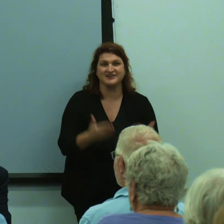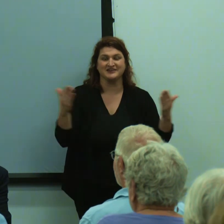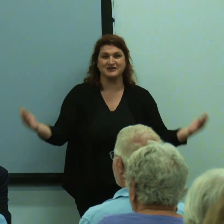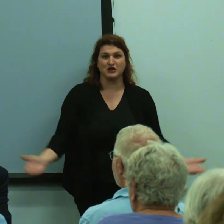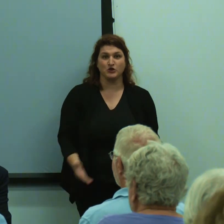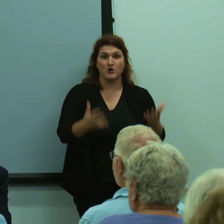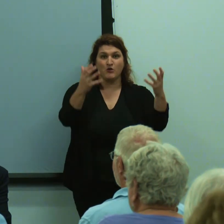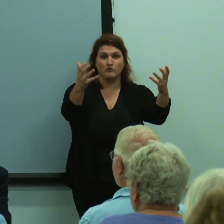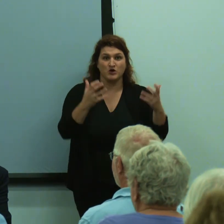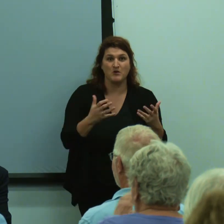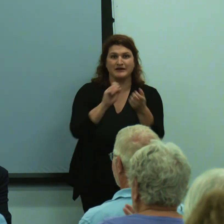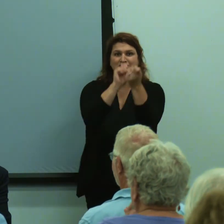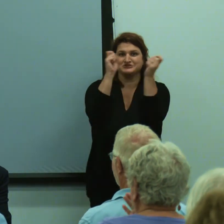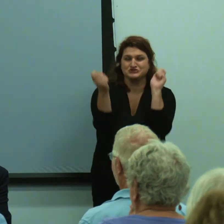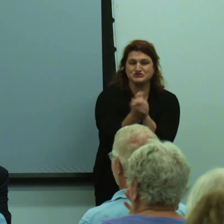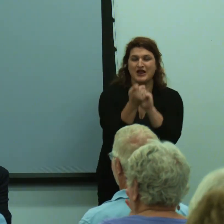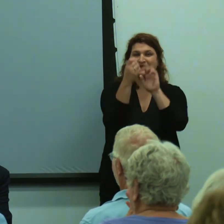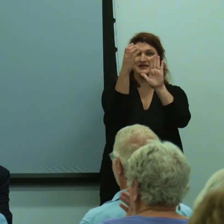equal speech?